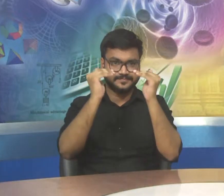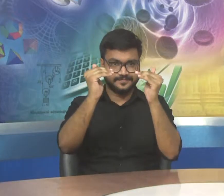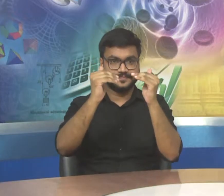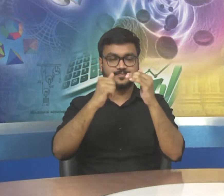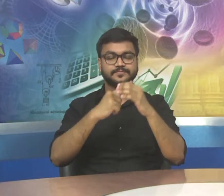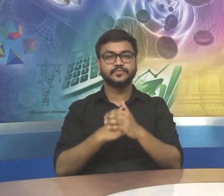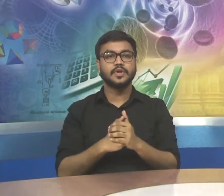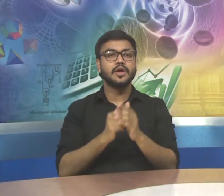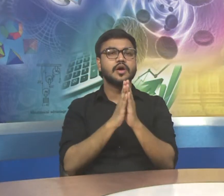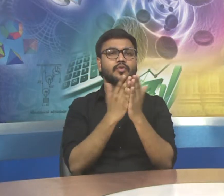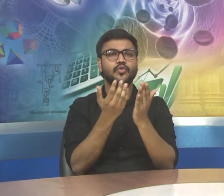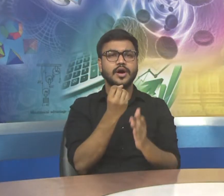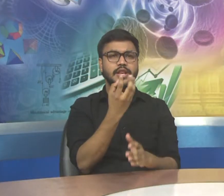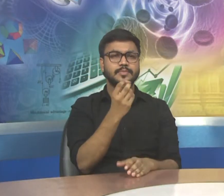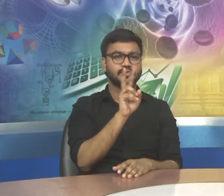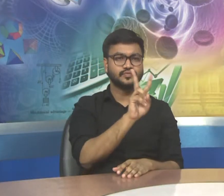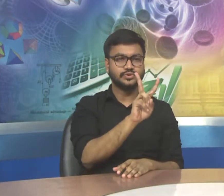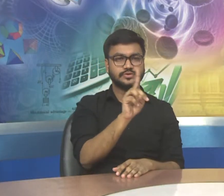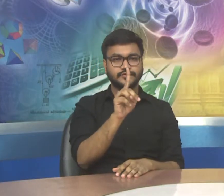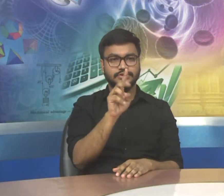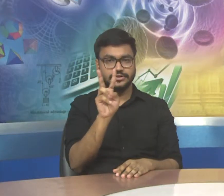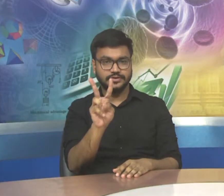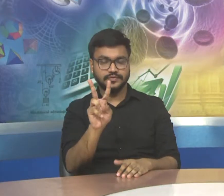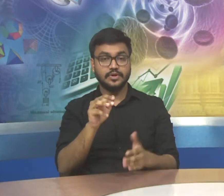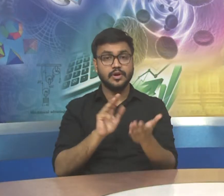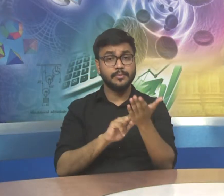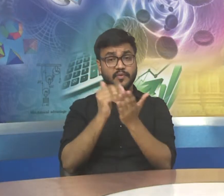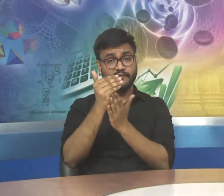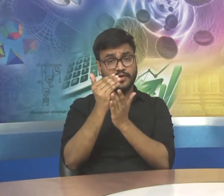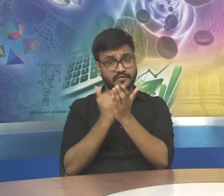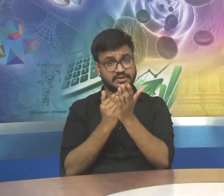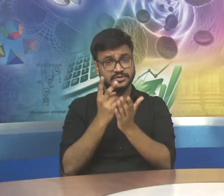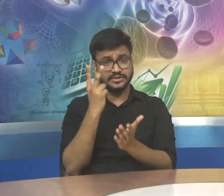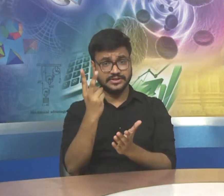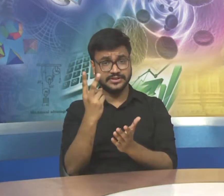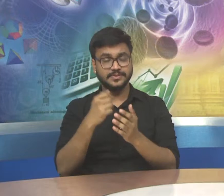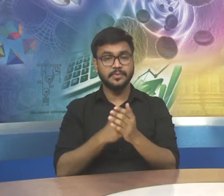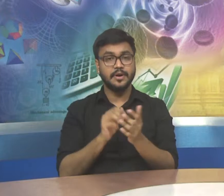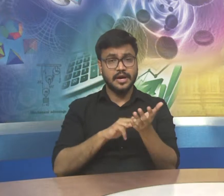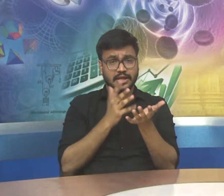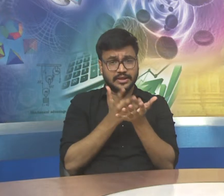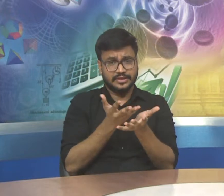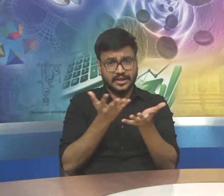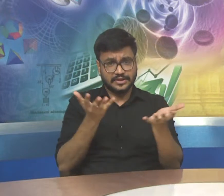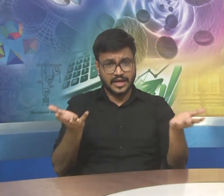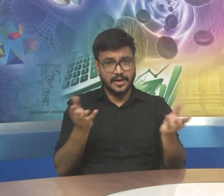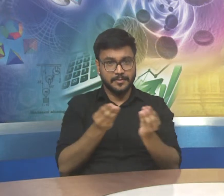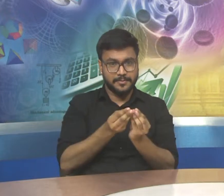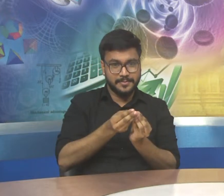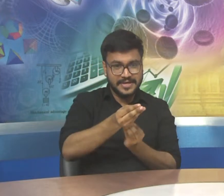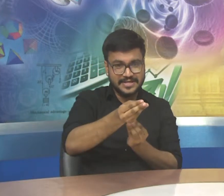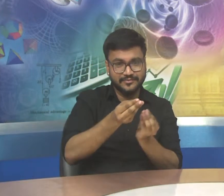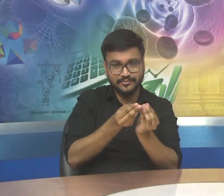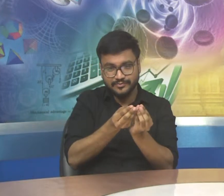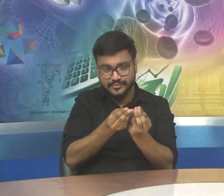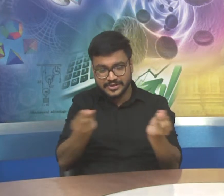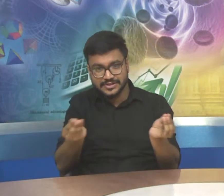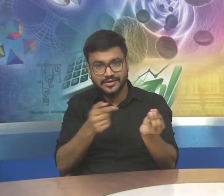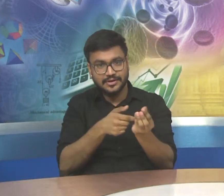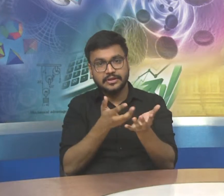Class 10th. Book number 212. Module number 2. Matter in our